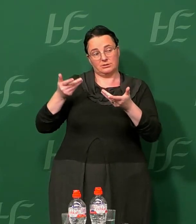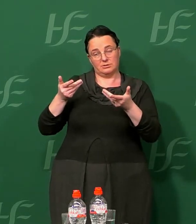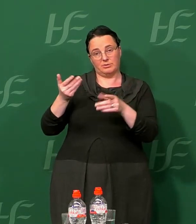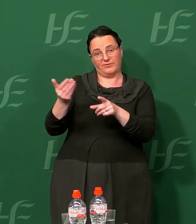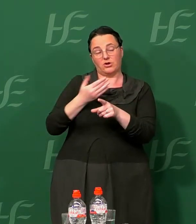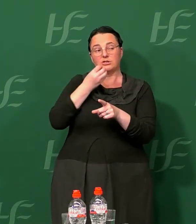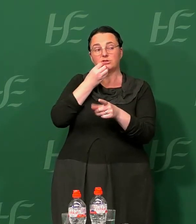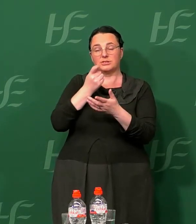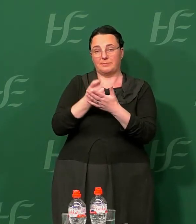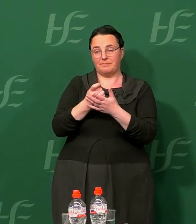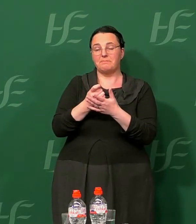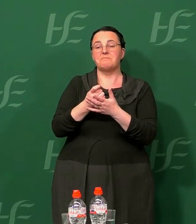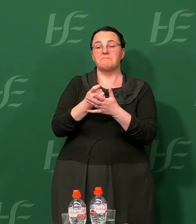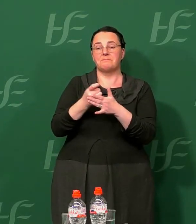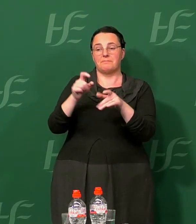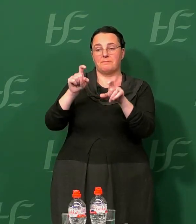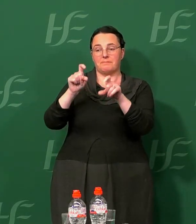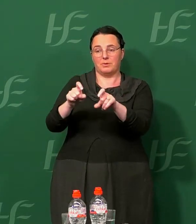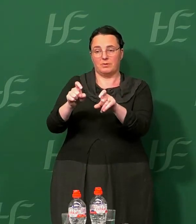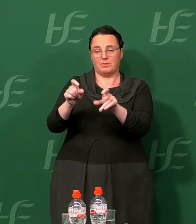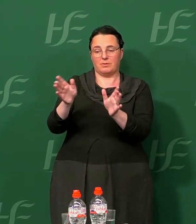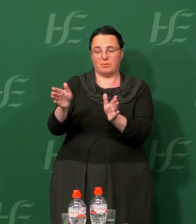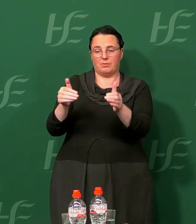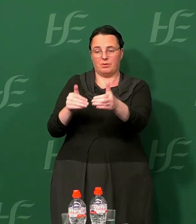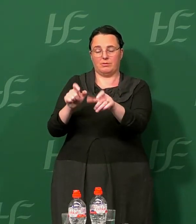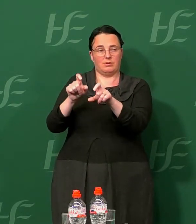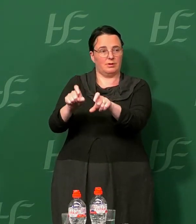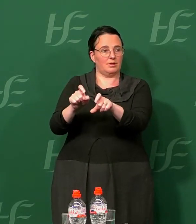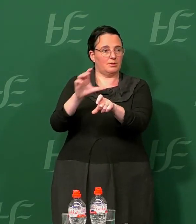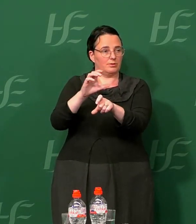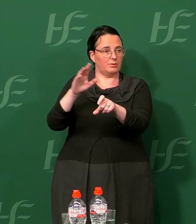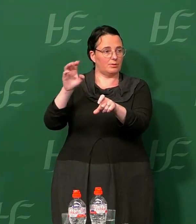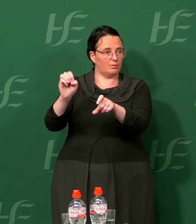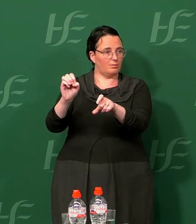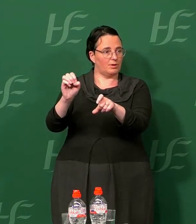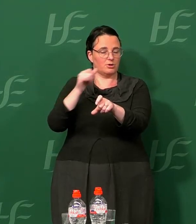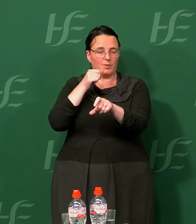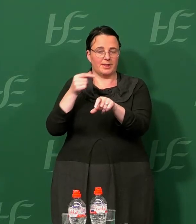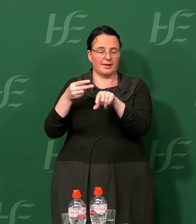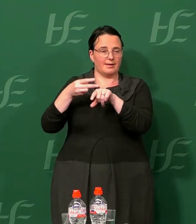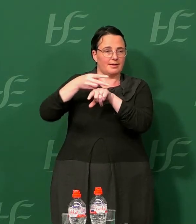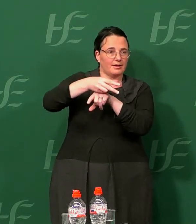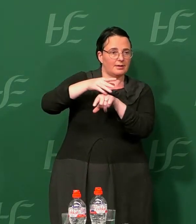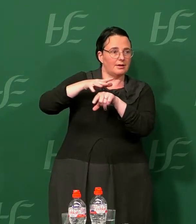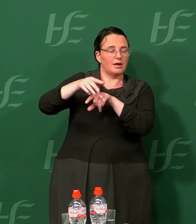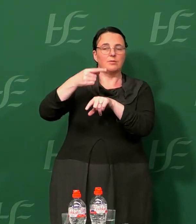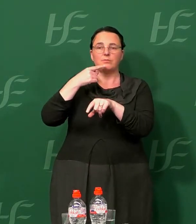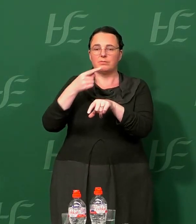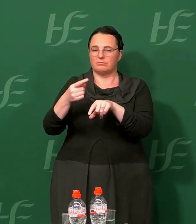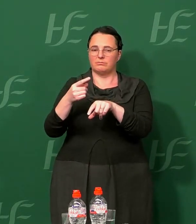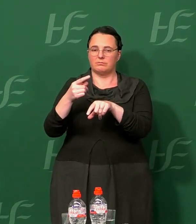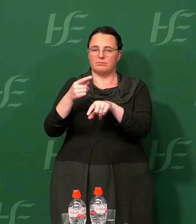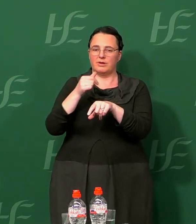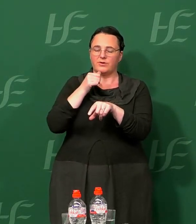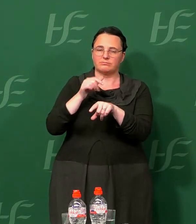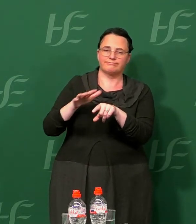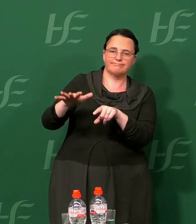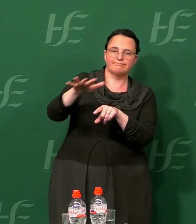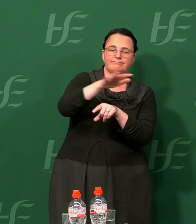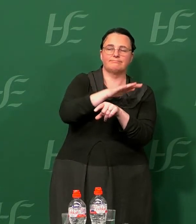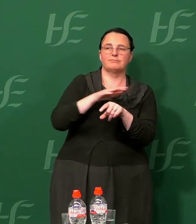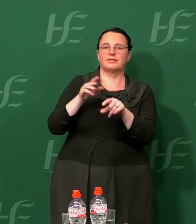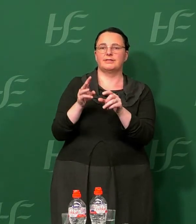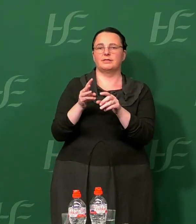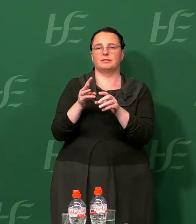lunch, is that it has been contained to the Coombe. We don't have evidence at this point in time of further contamination across the wider health